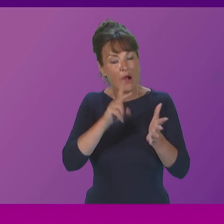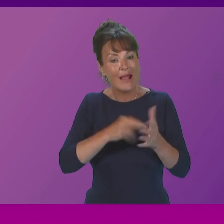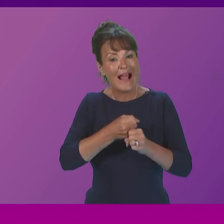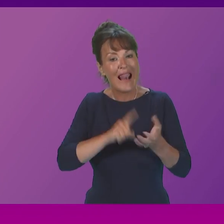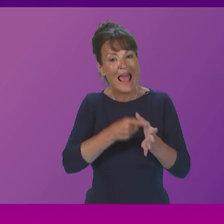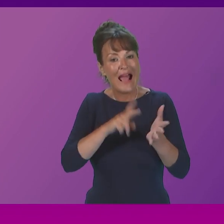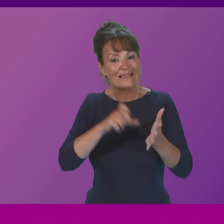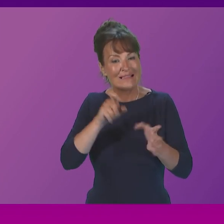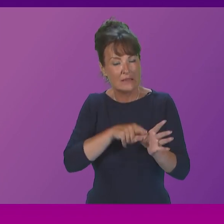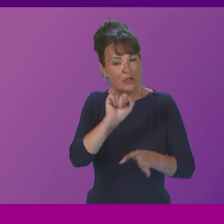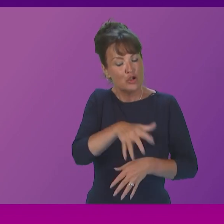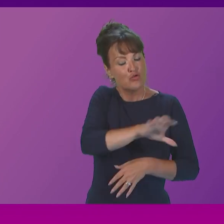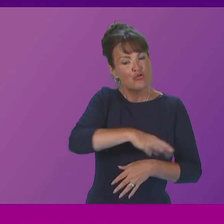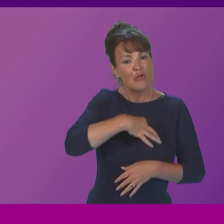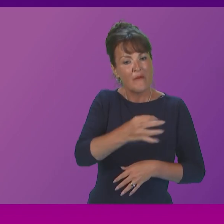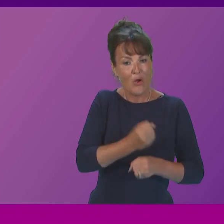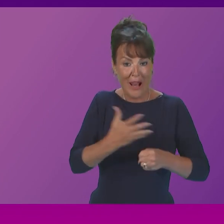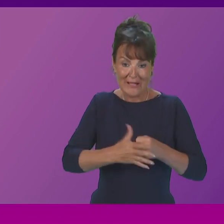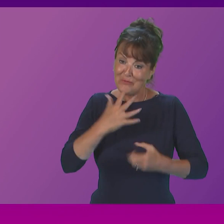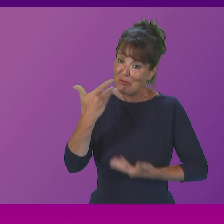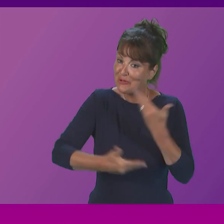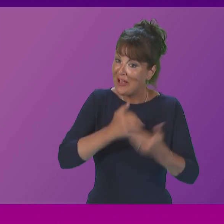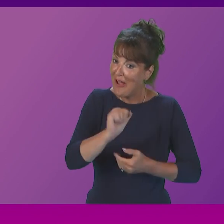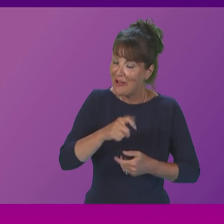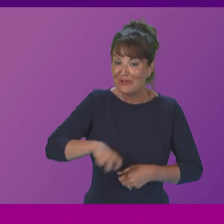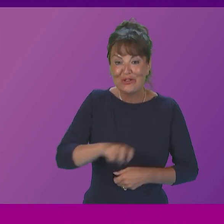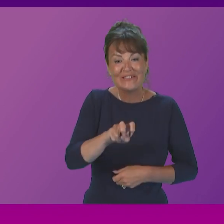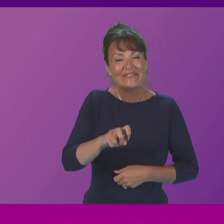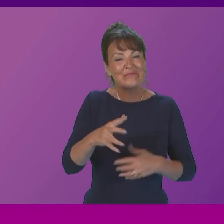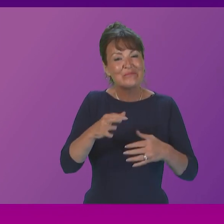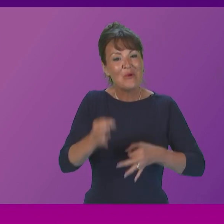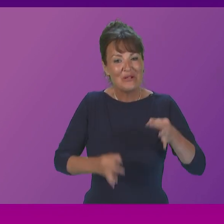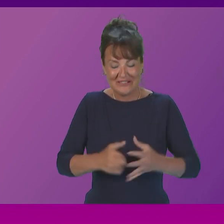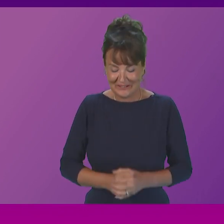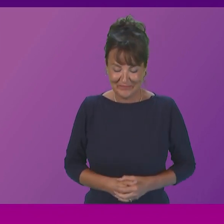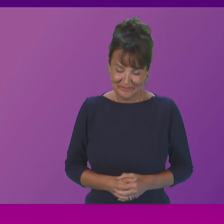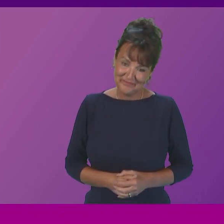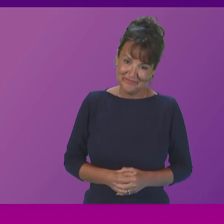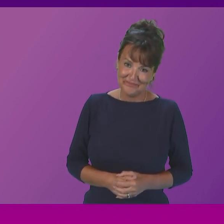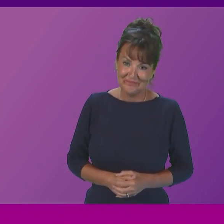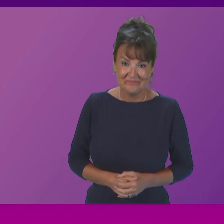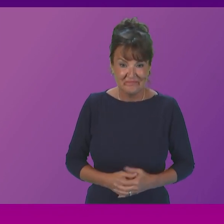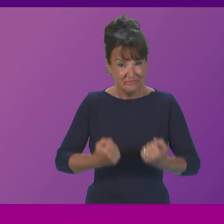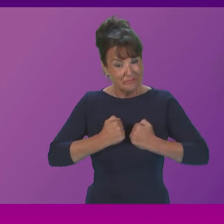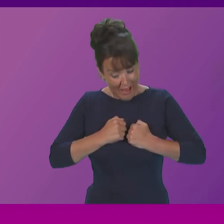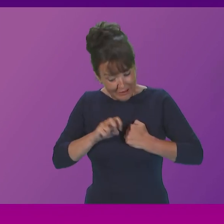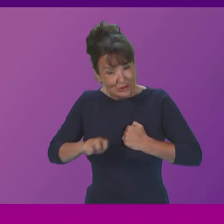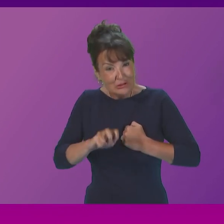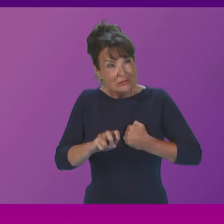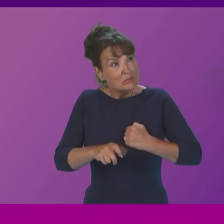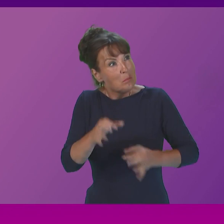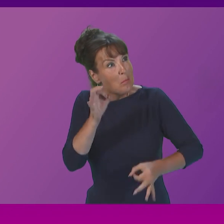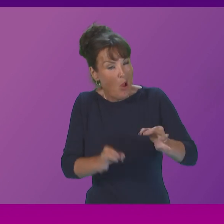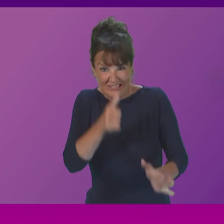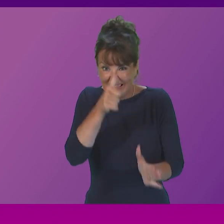her journey into politics. Thank you very much, Presiding Officer. My journey into politics